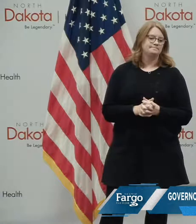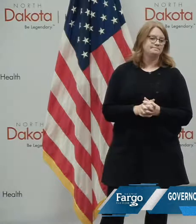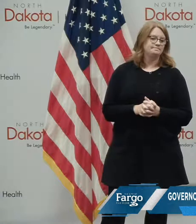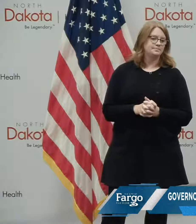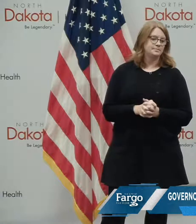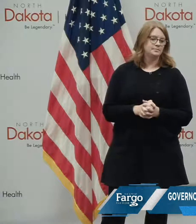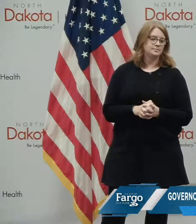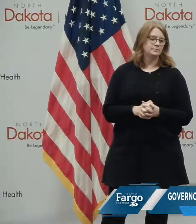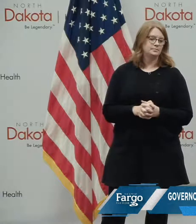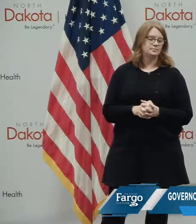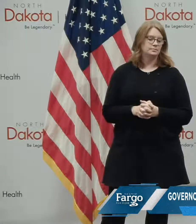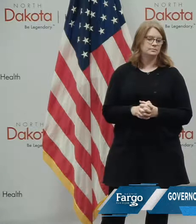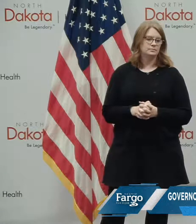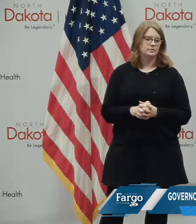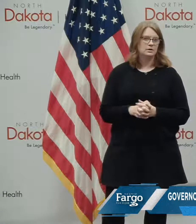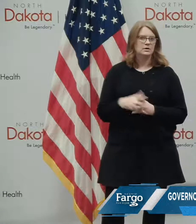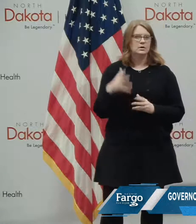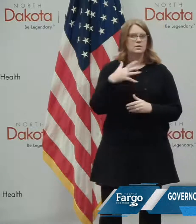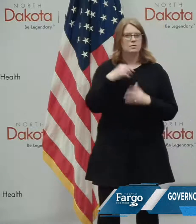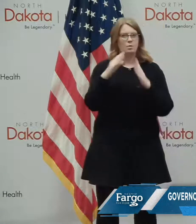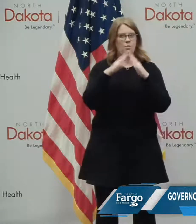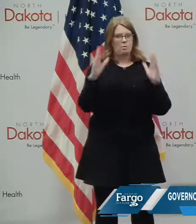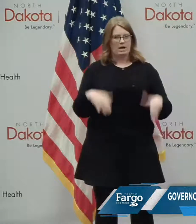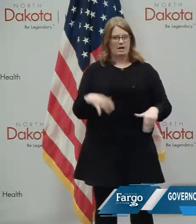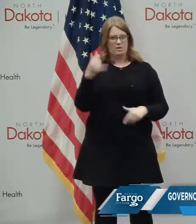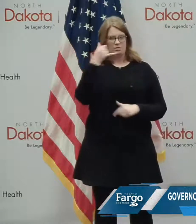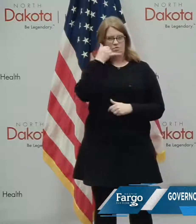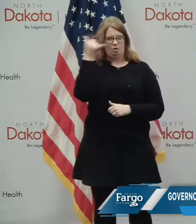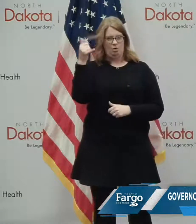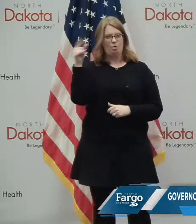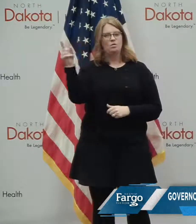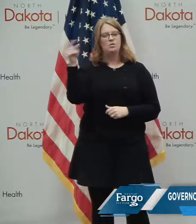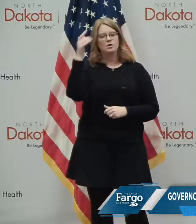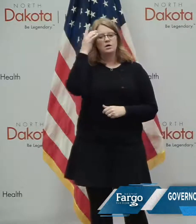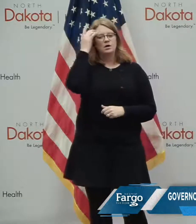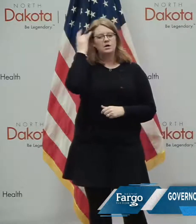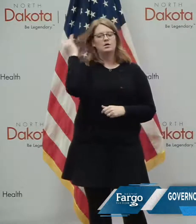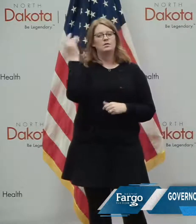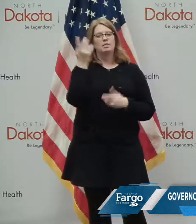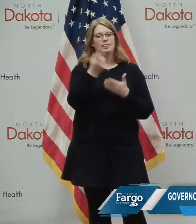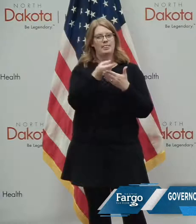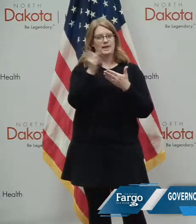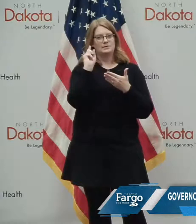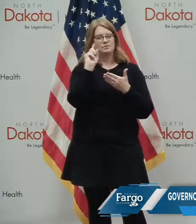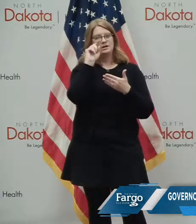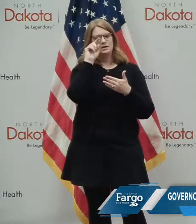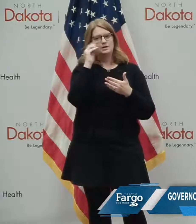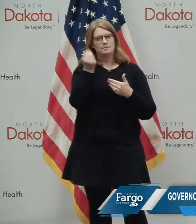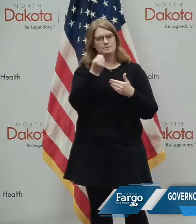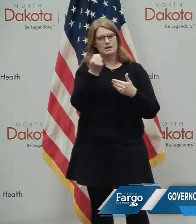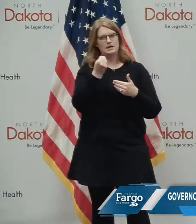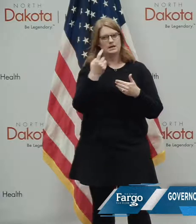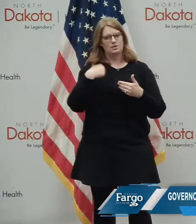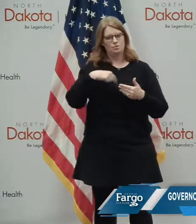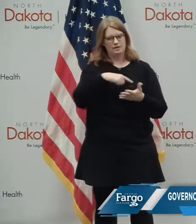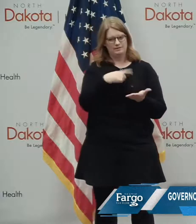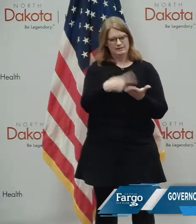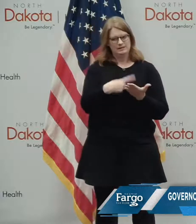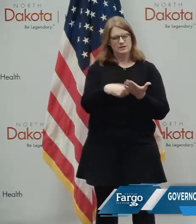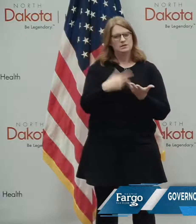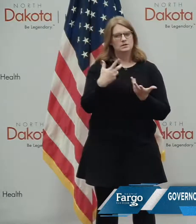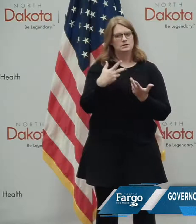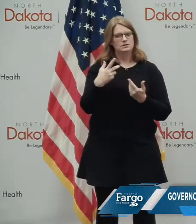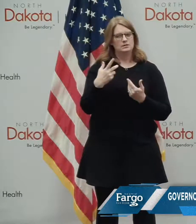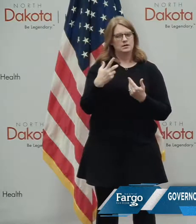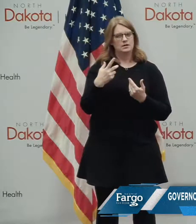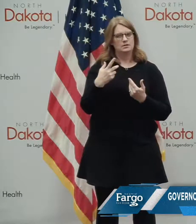this topic here is the White House call from last week. We did find out last week on Monday, we've talked about this, but as the White House had